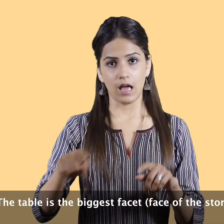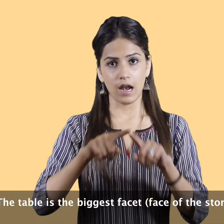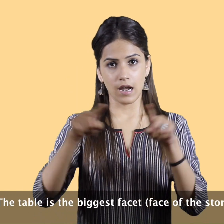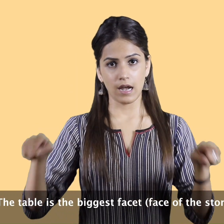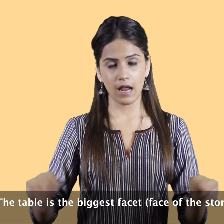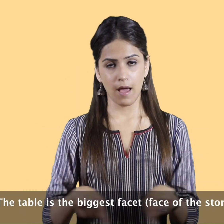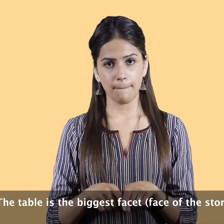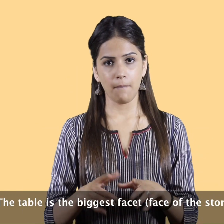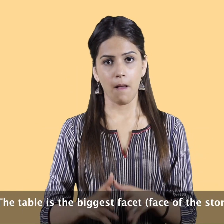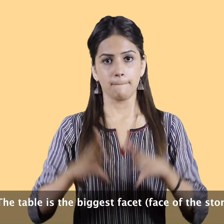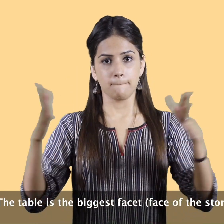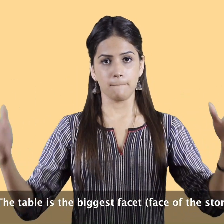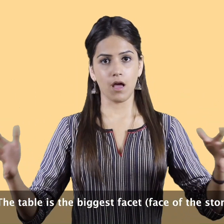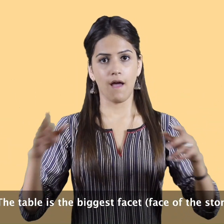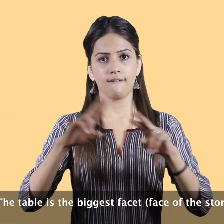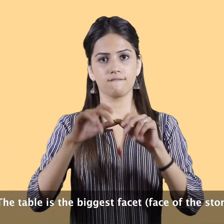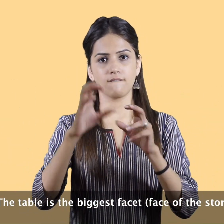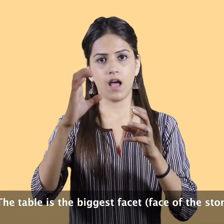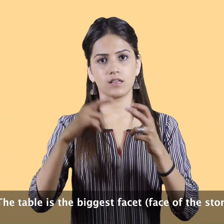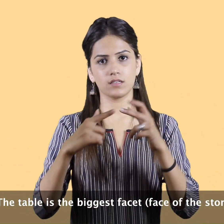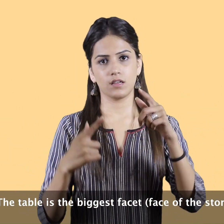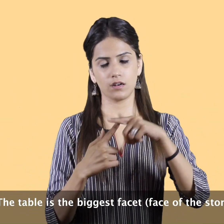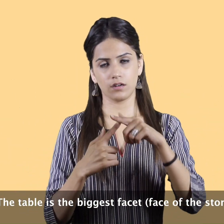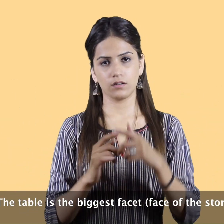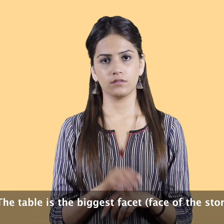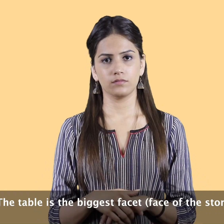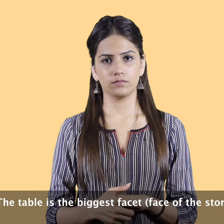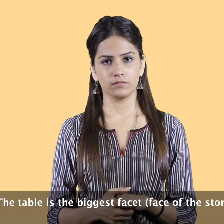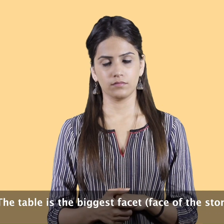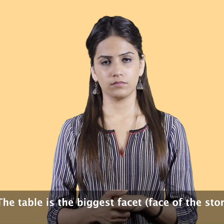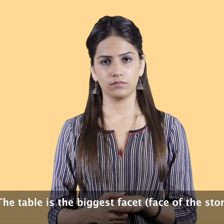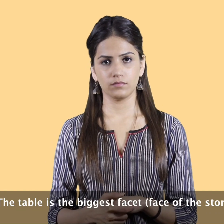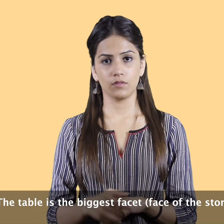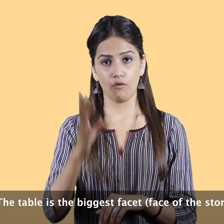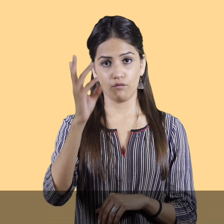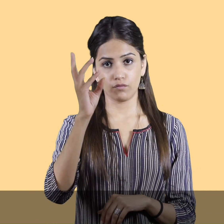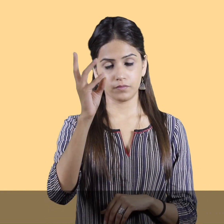Number 3. The table is the biggest face of the stone.